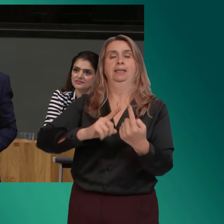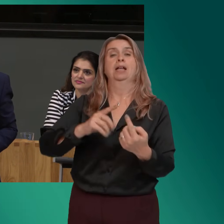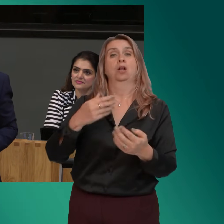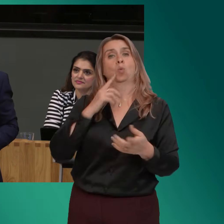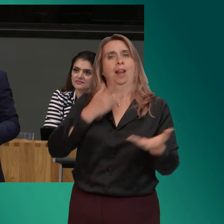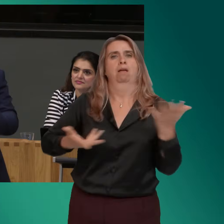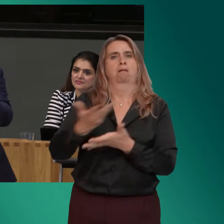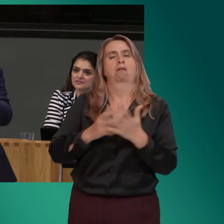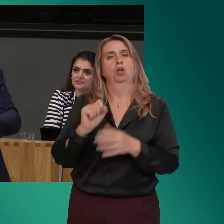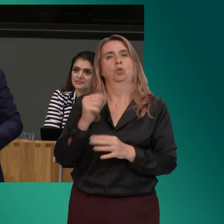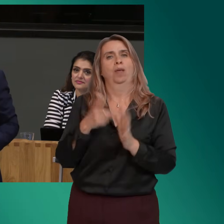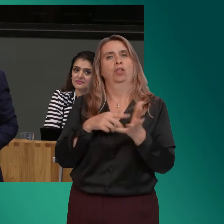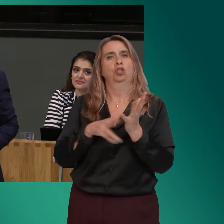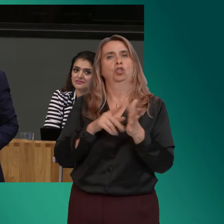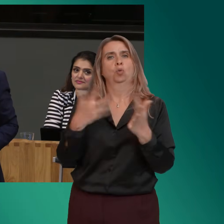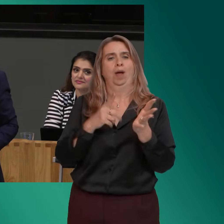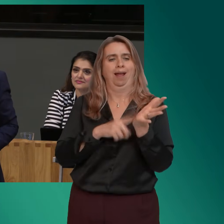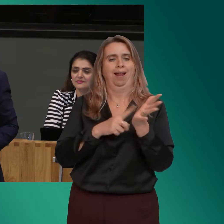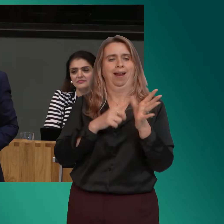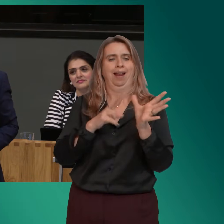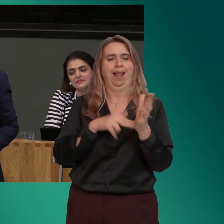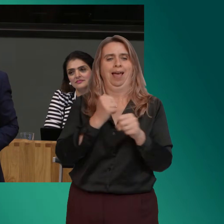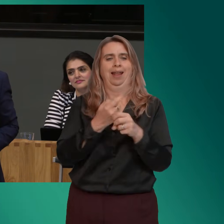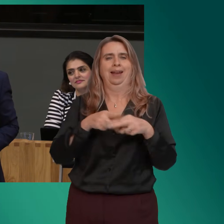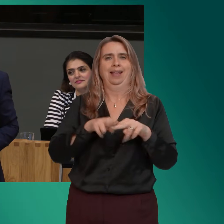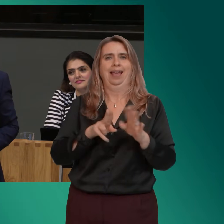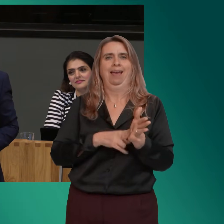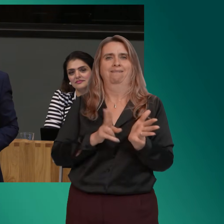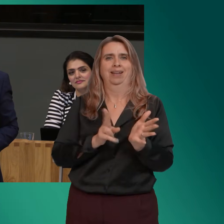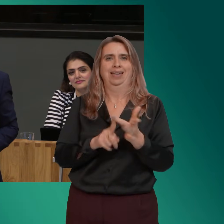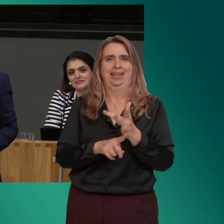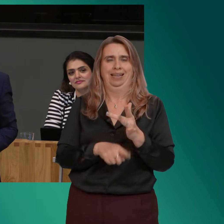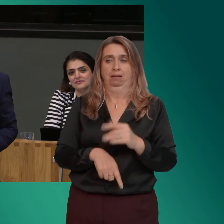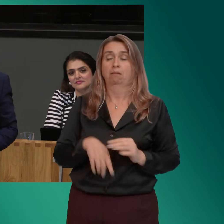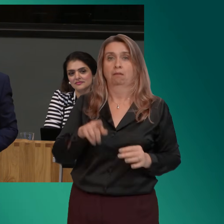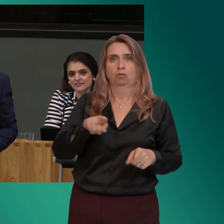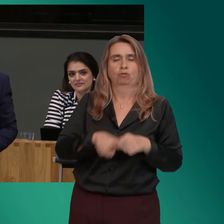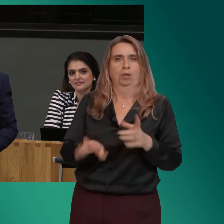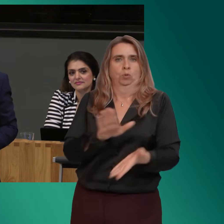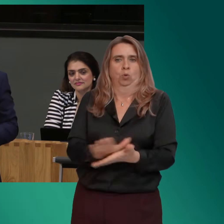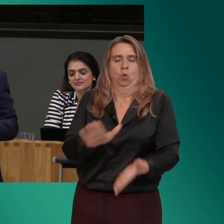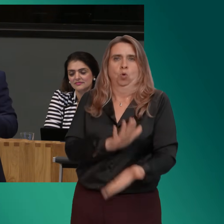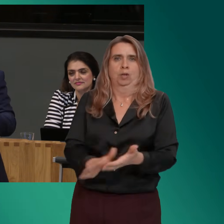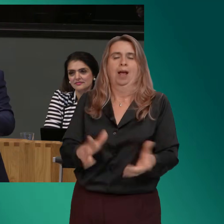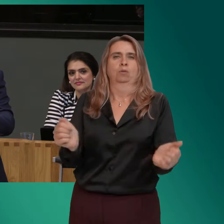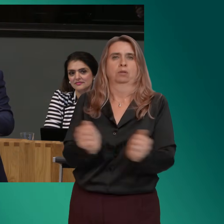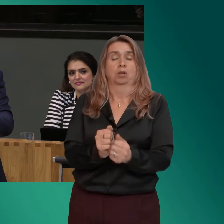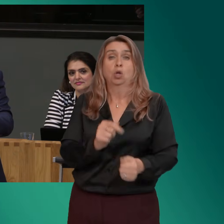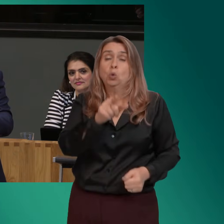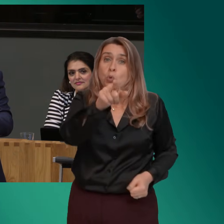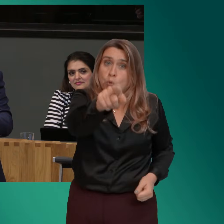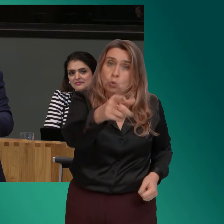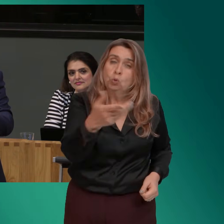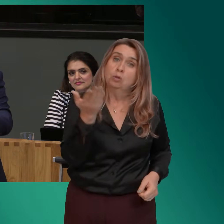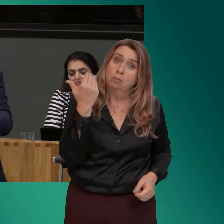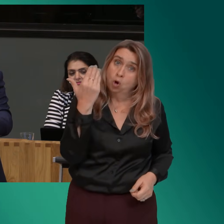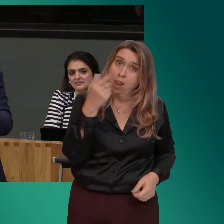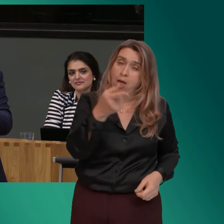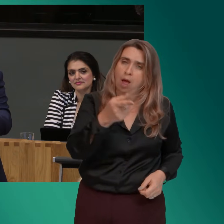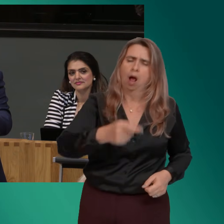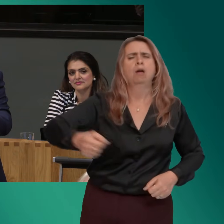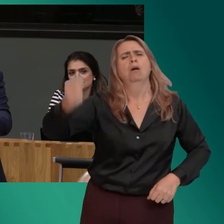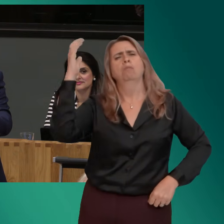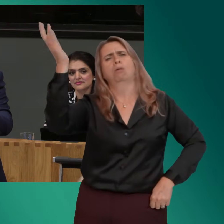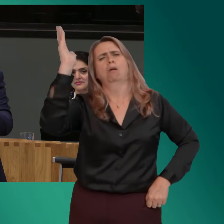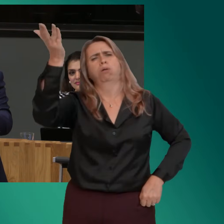12th of June in Llangefni, so that the long-term resolution can be brought forward. You've previously spoken loudly